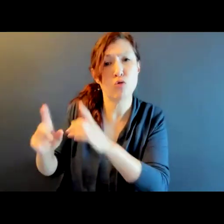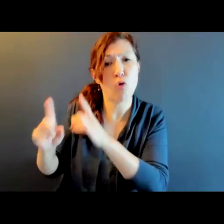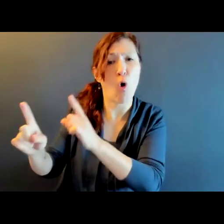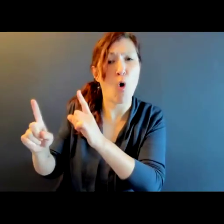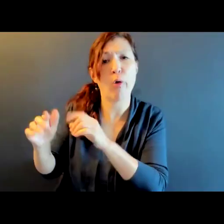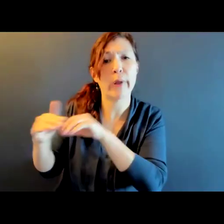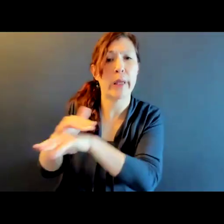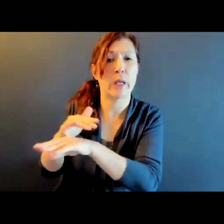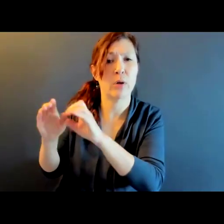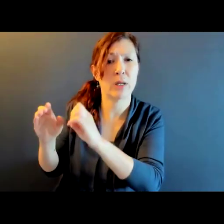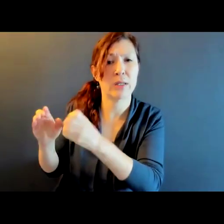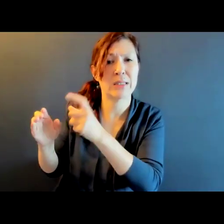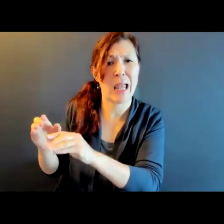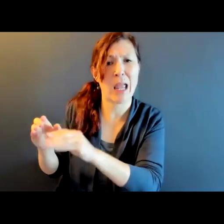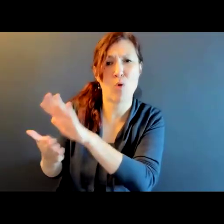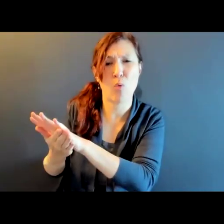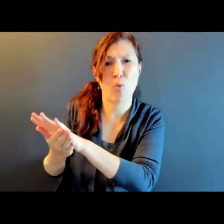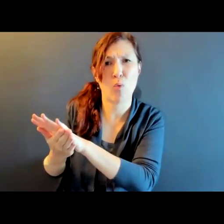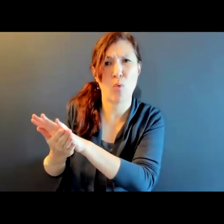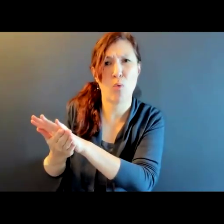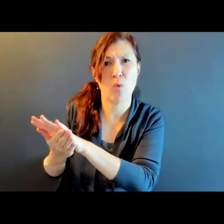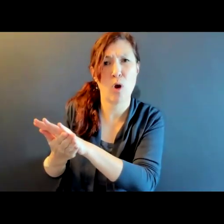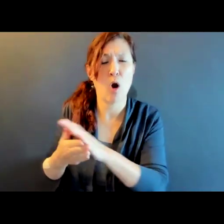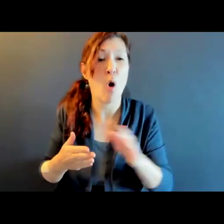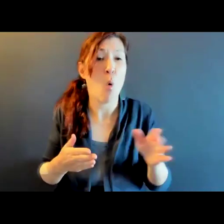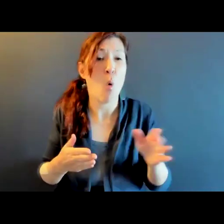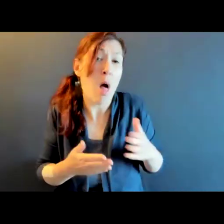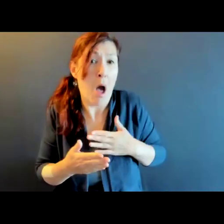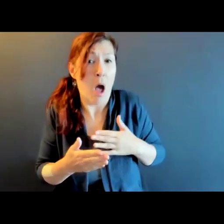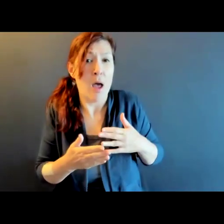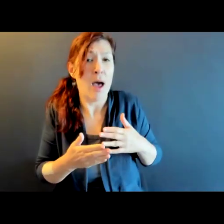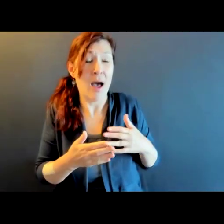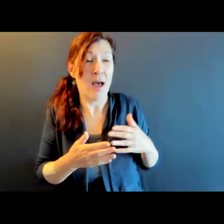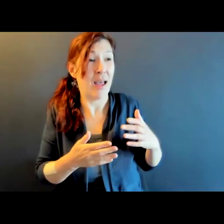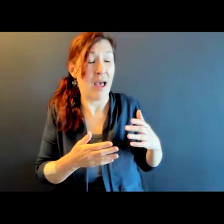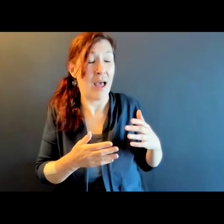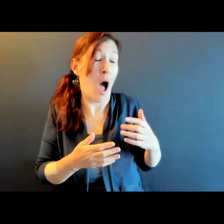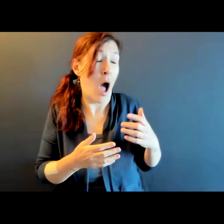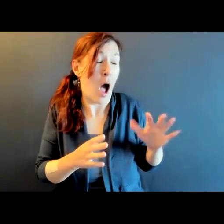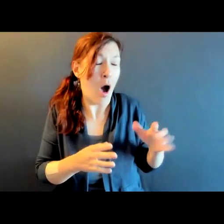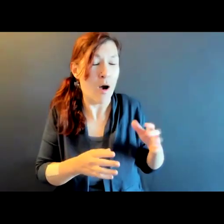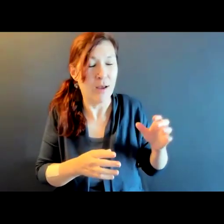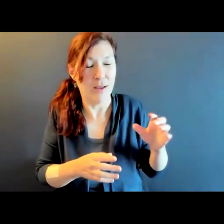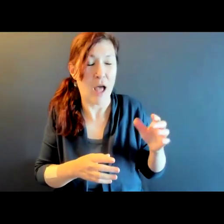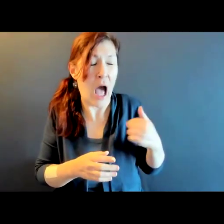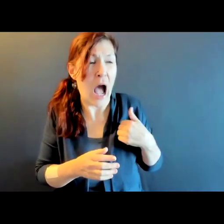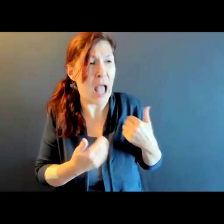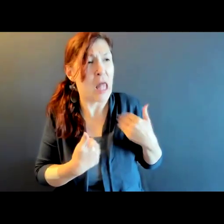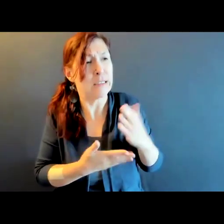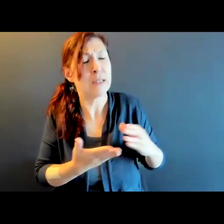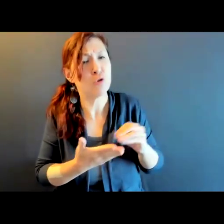I'm wrong. So the grading. We did. We sent so. Okay. I shouldn't have had a blanket case there. Thank